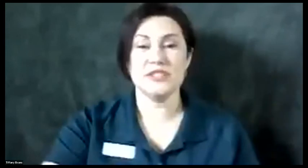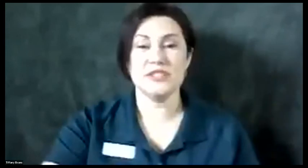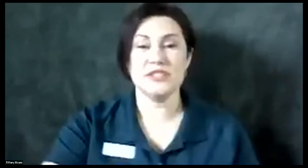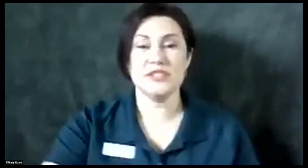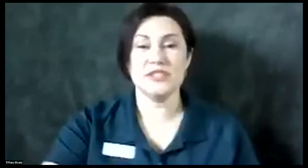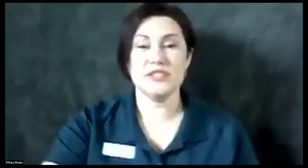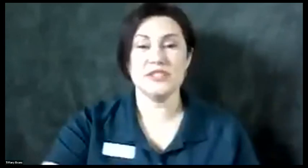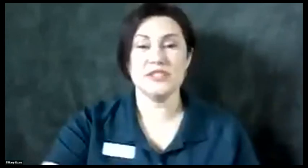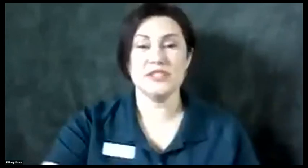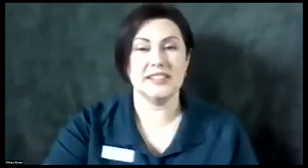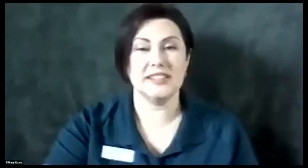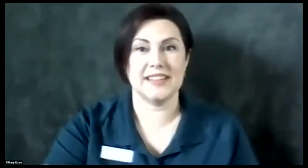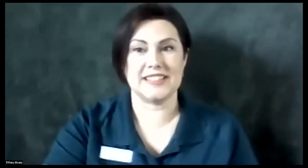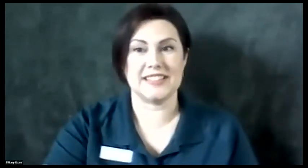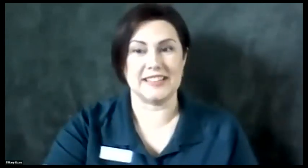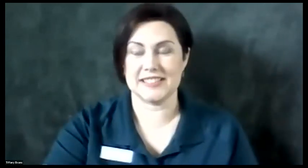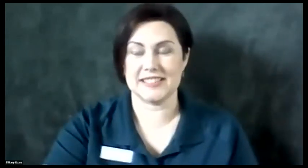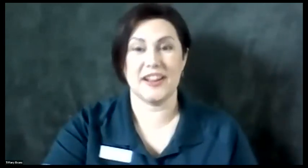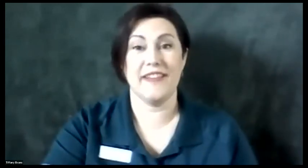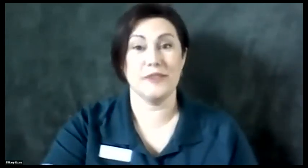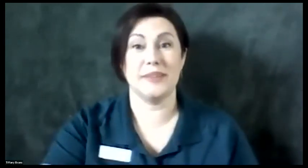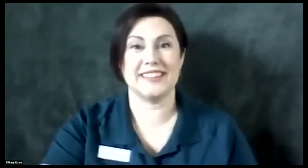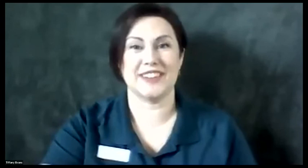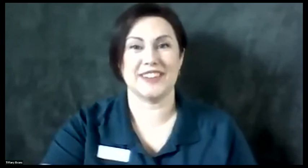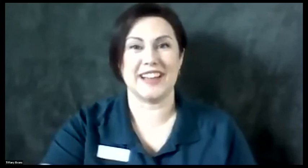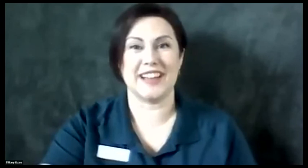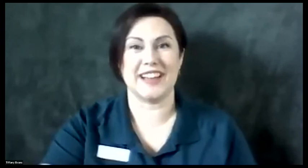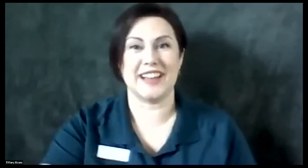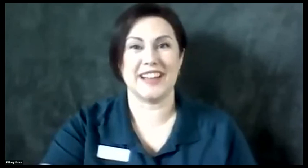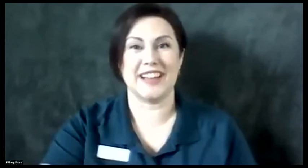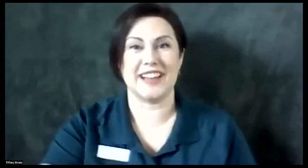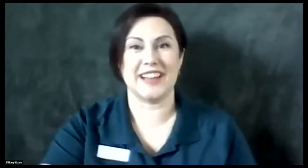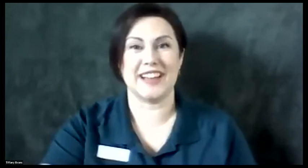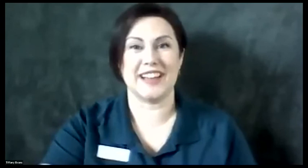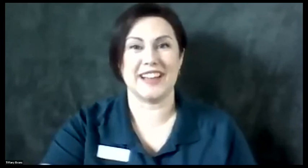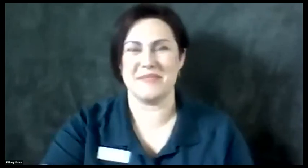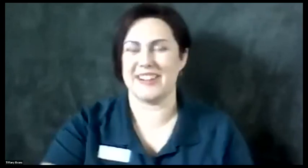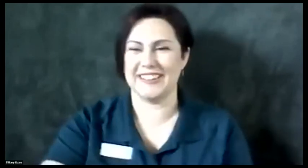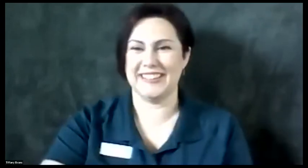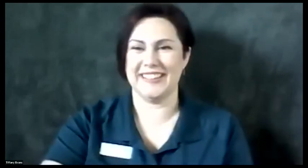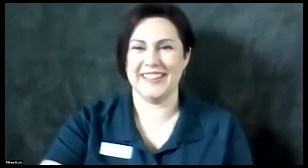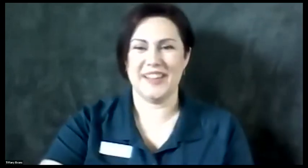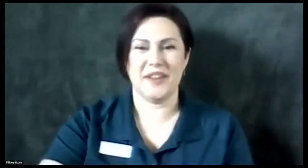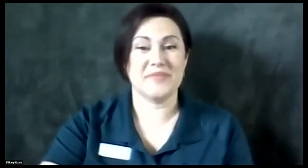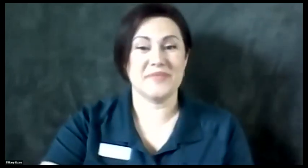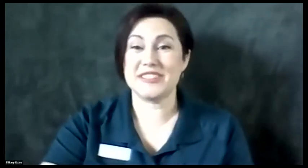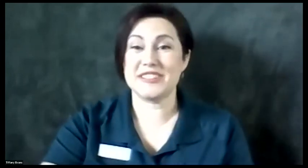you've clicked all panelists and attendees so that everybody can interact together during today's live webinar. Okay, I'm going to share my